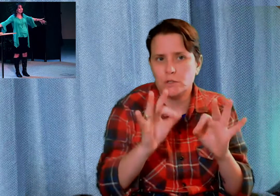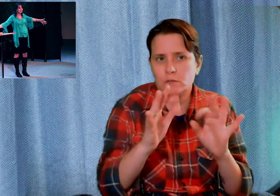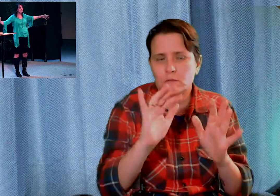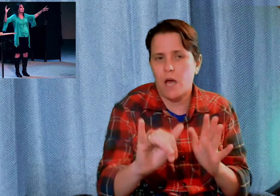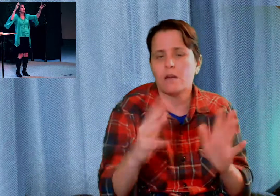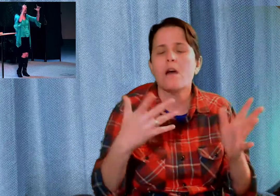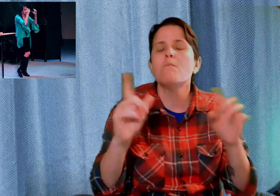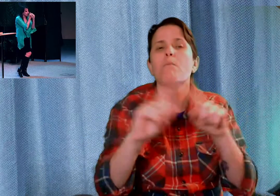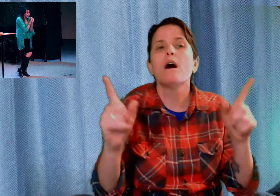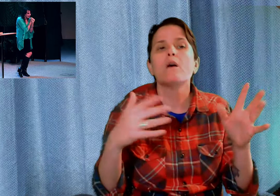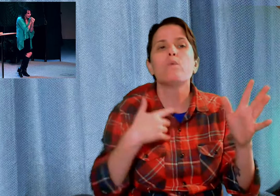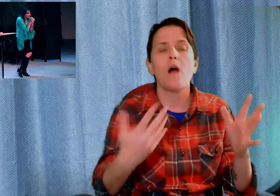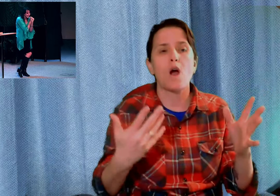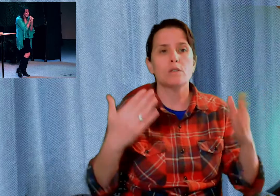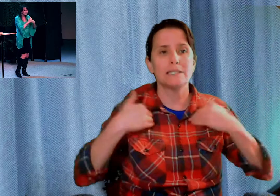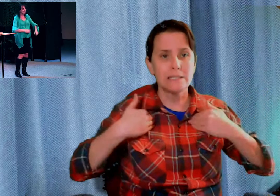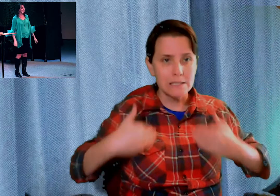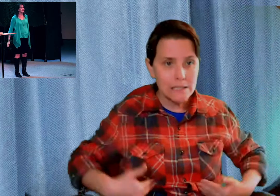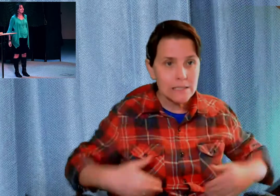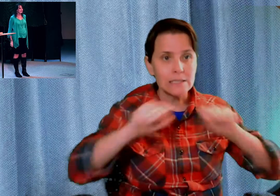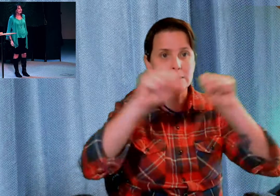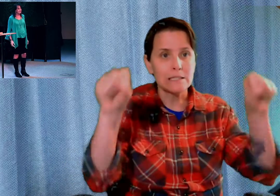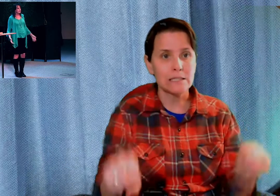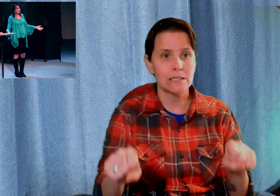spirit system contracts.